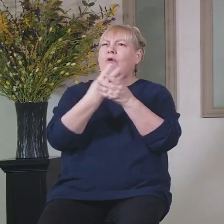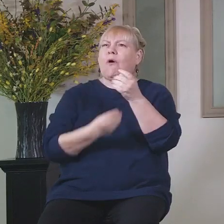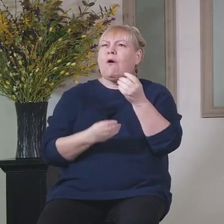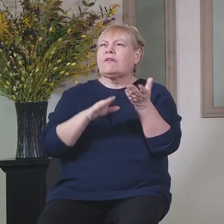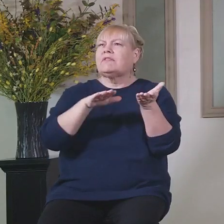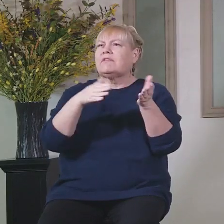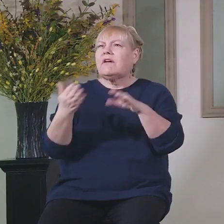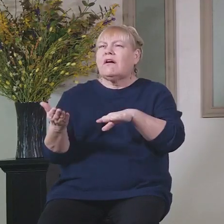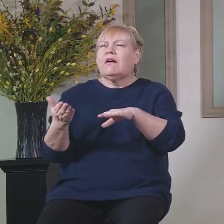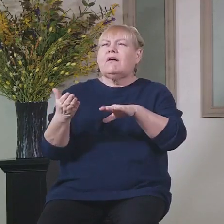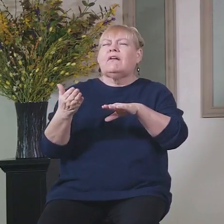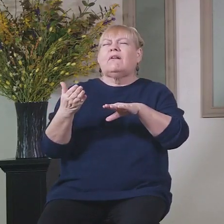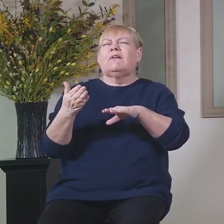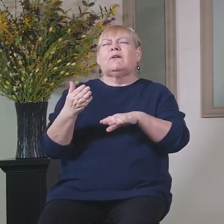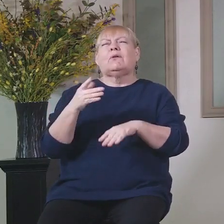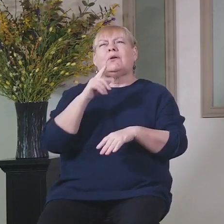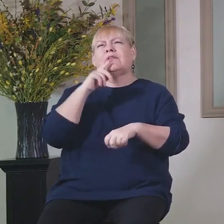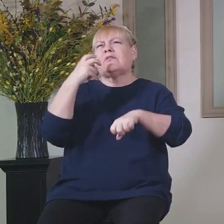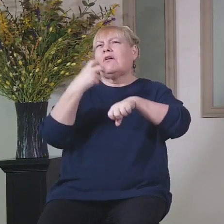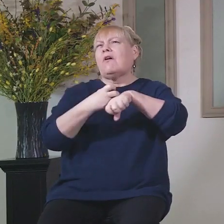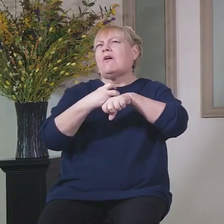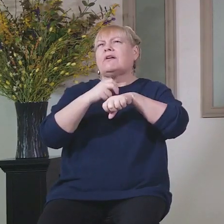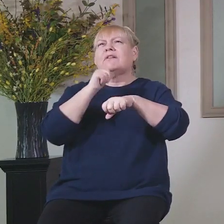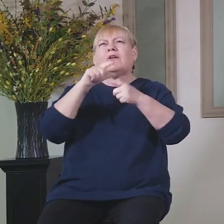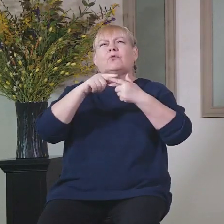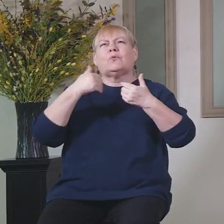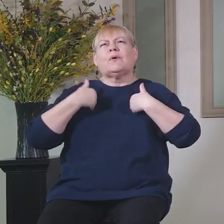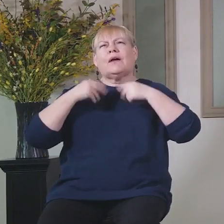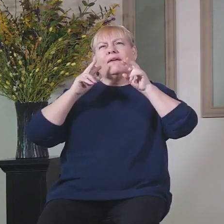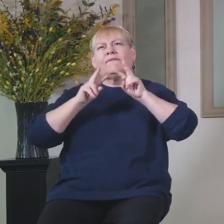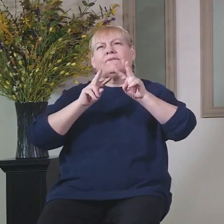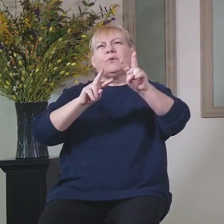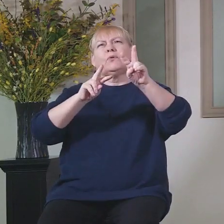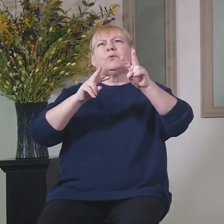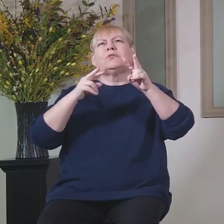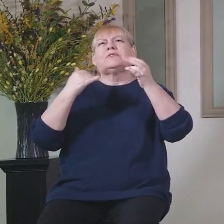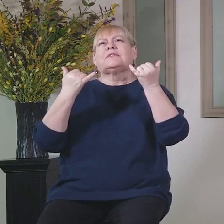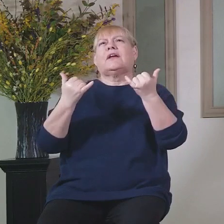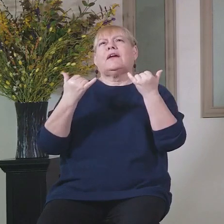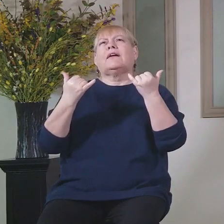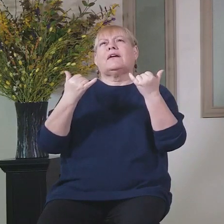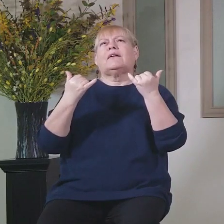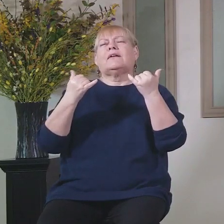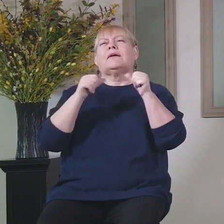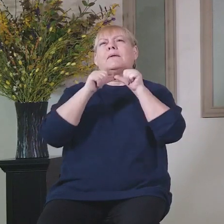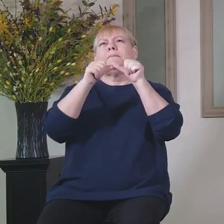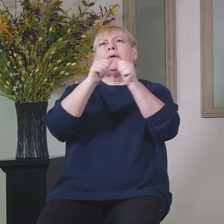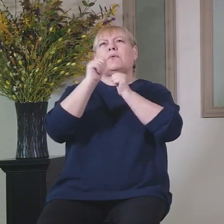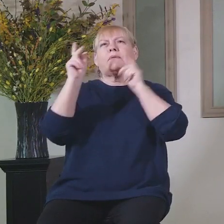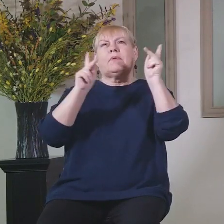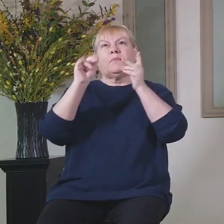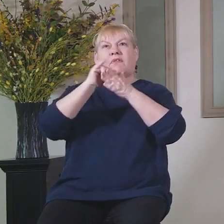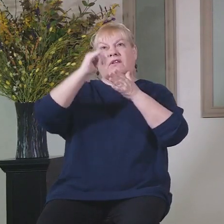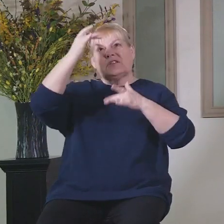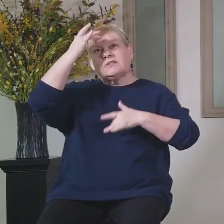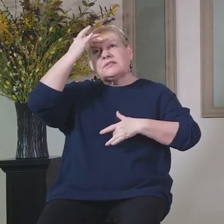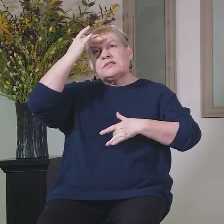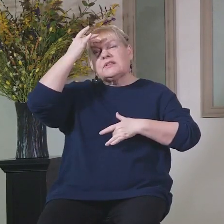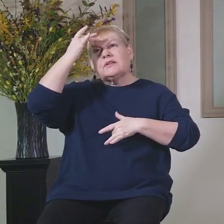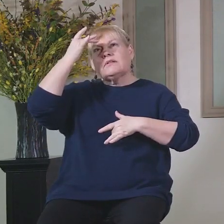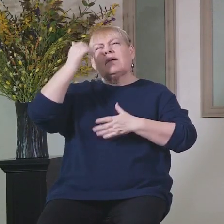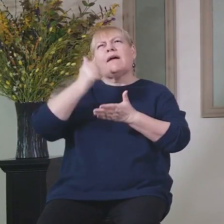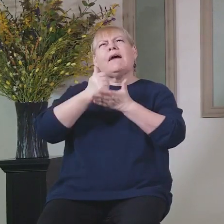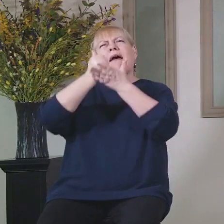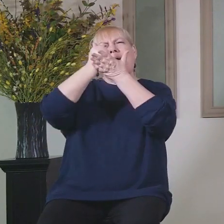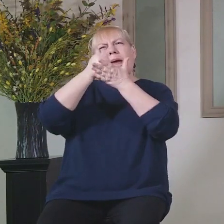definitely trying not being able to gather together for these memorials. Be with those who are sick. Please